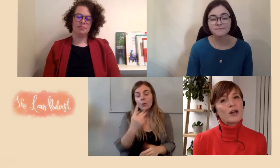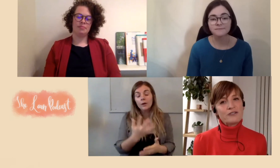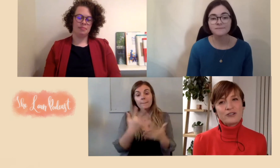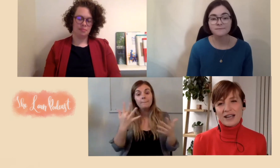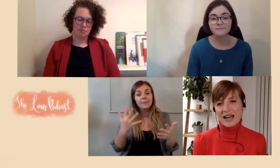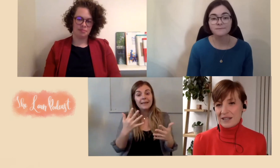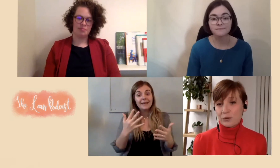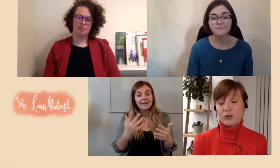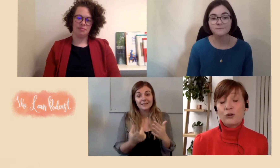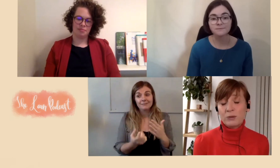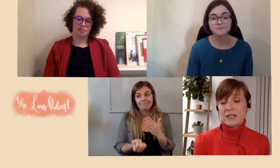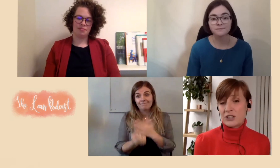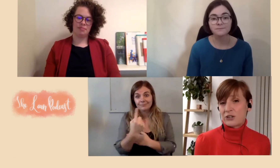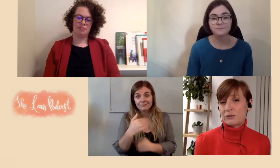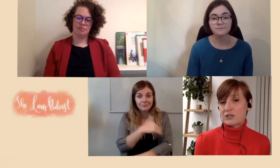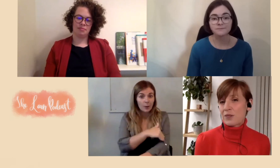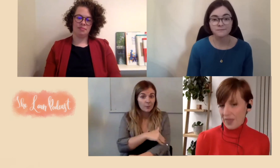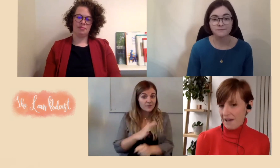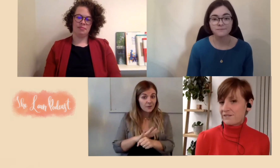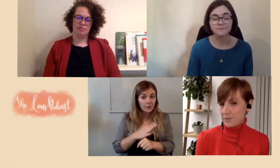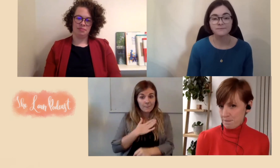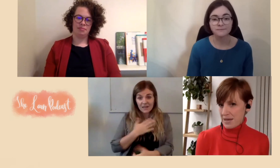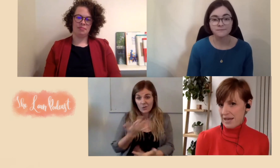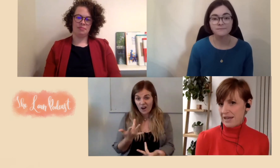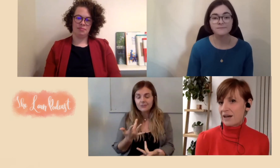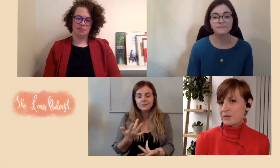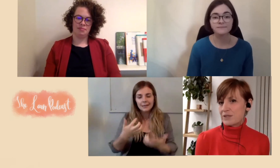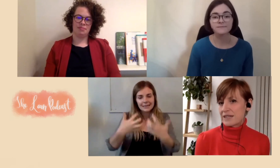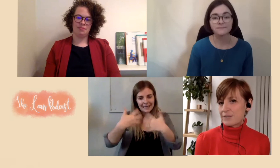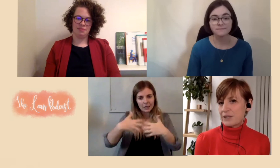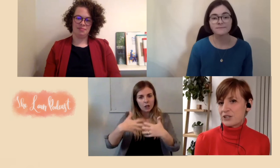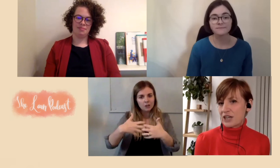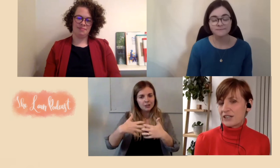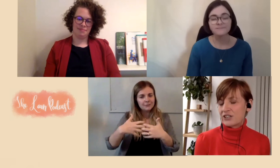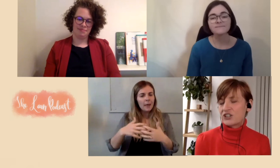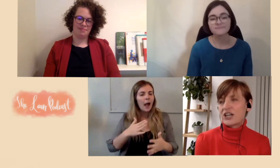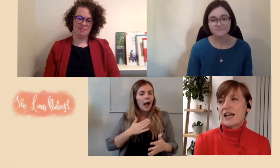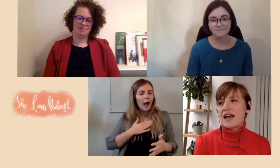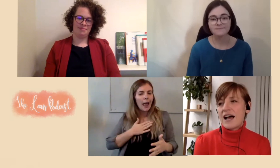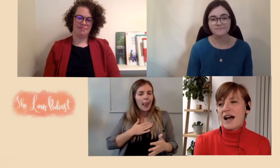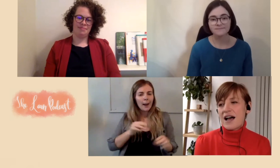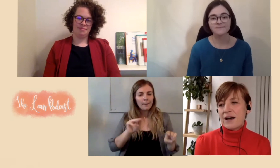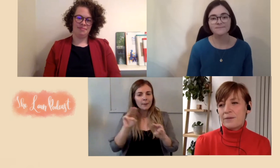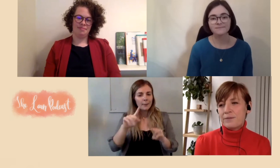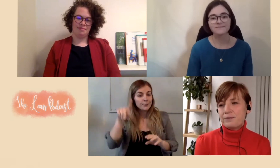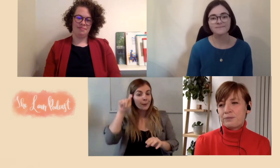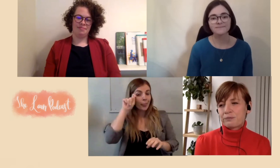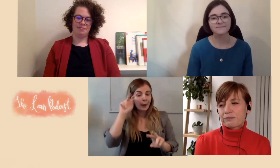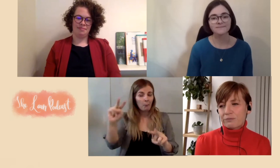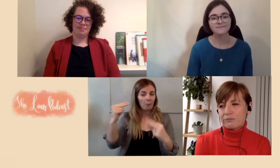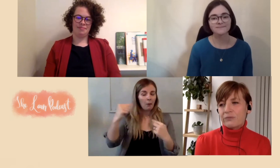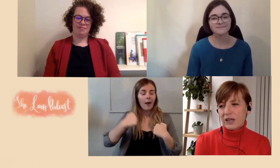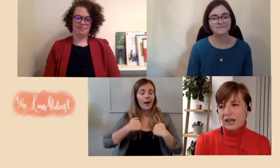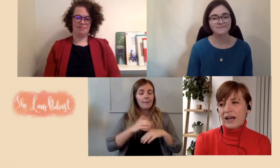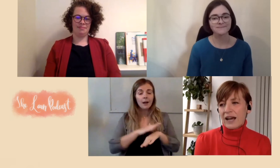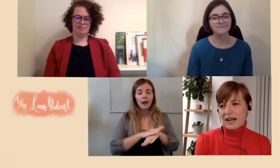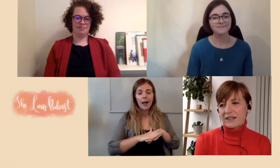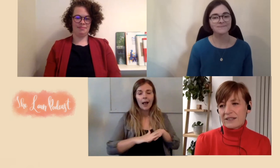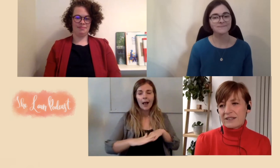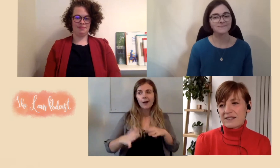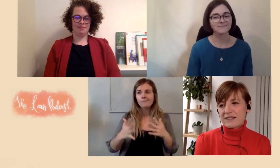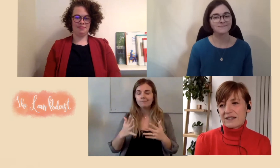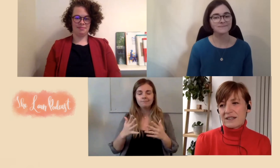persona, my professional persona. And using technology, I'm not calm and collected. So I